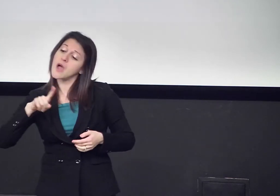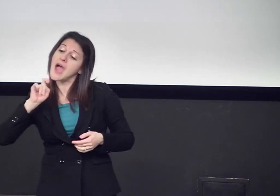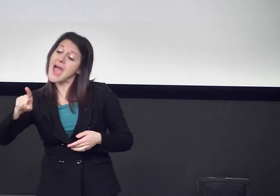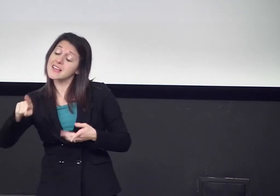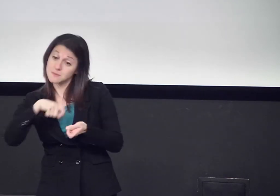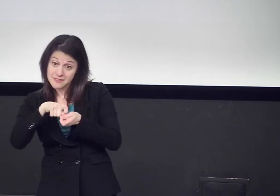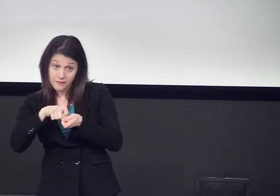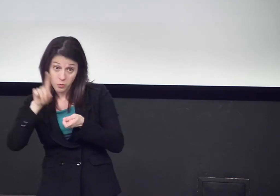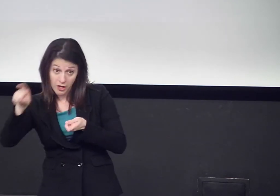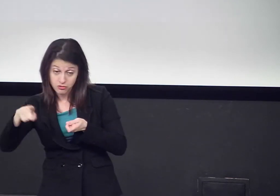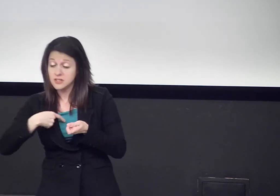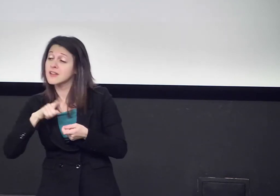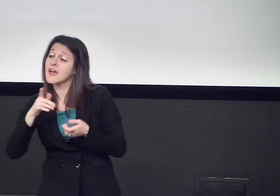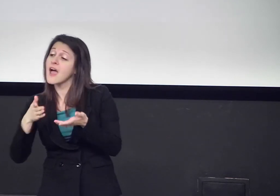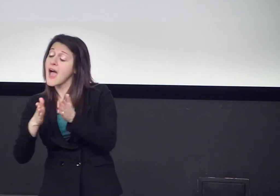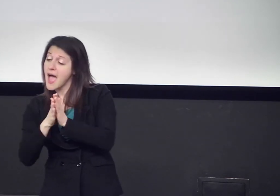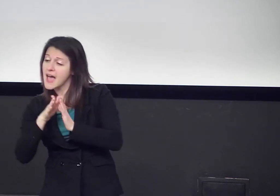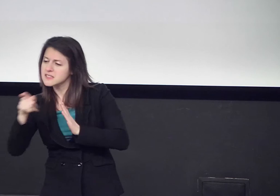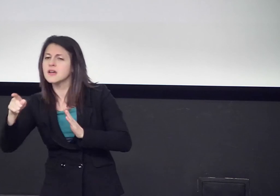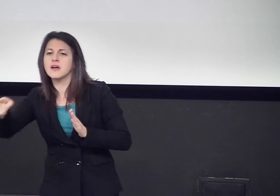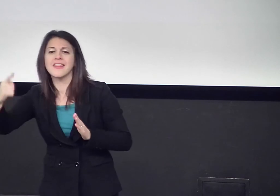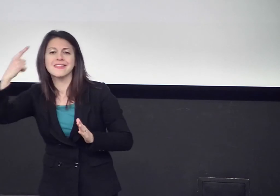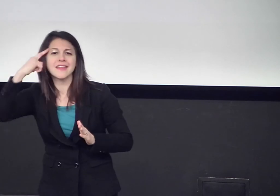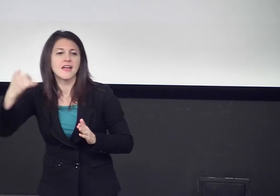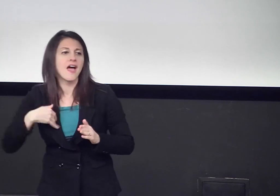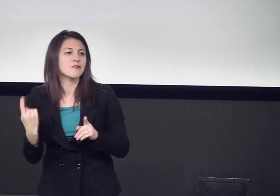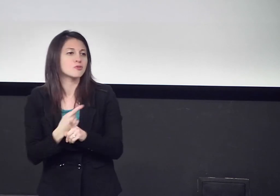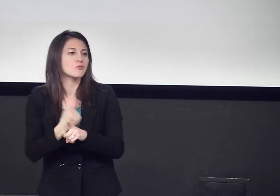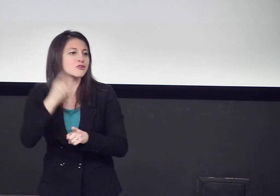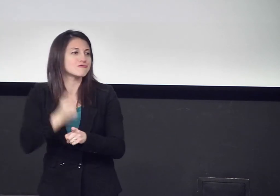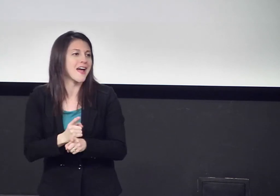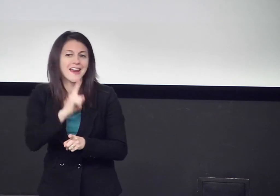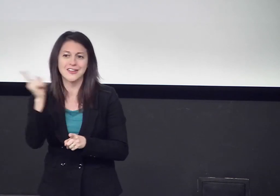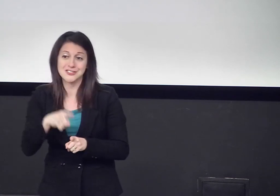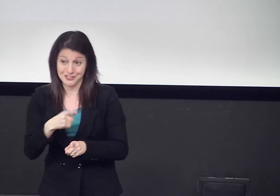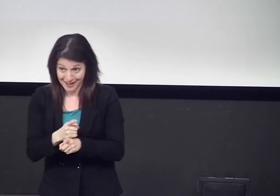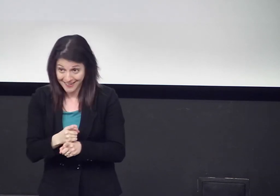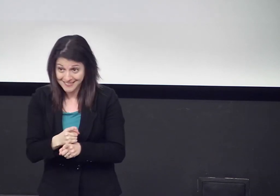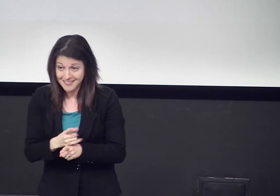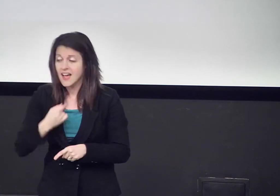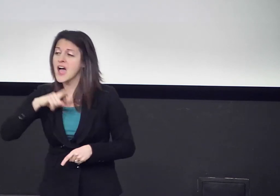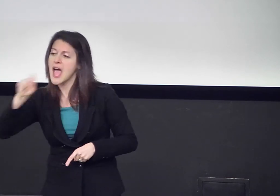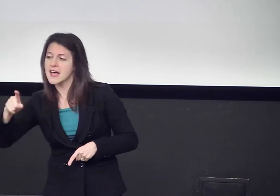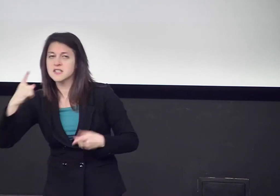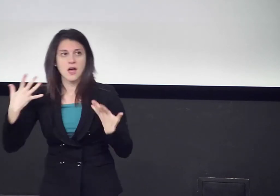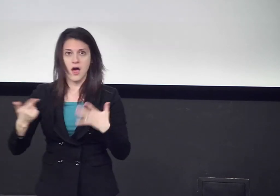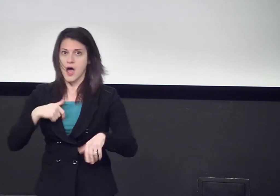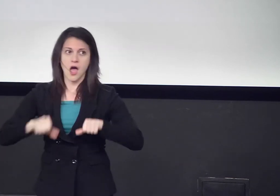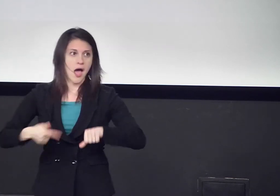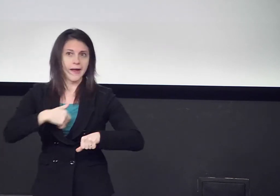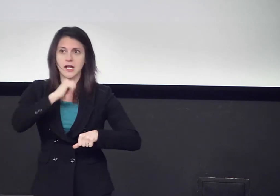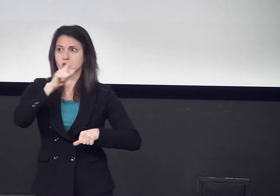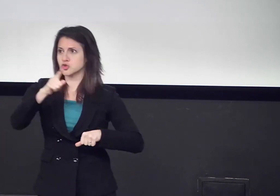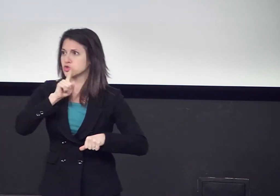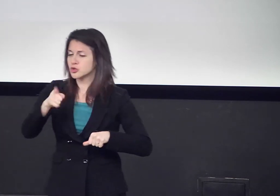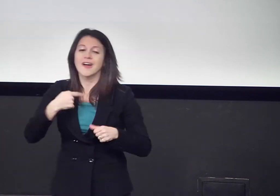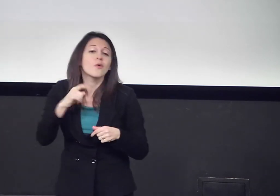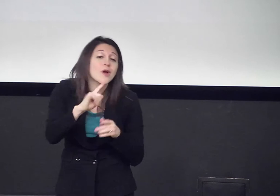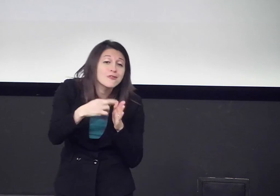was a guided discussion. I would ask them a question, and oftentimes they had assumed